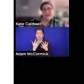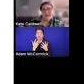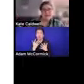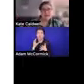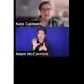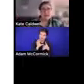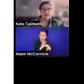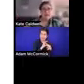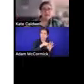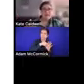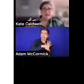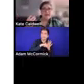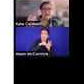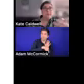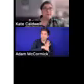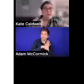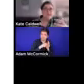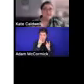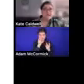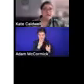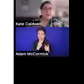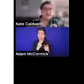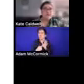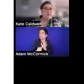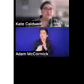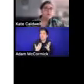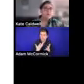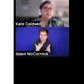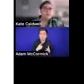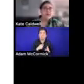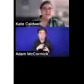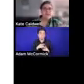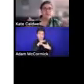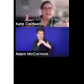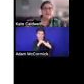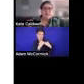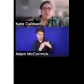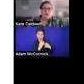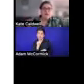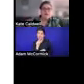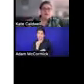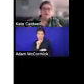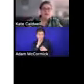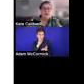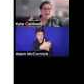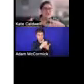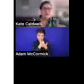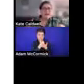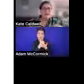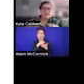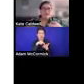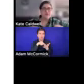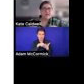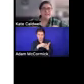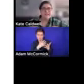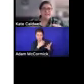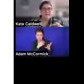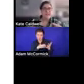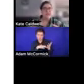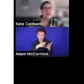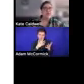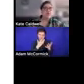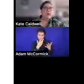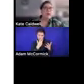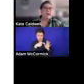show anything about the experiences of the individuals. It's really more sort of a extractive